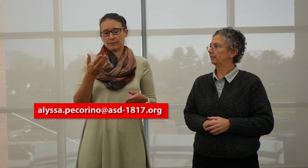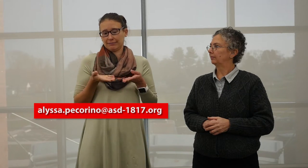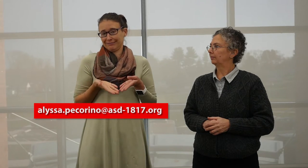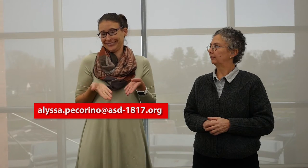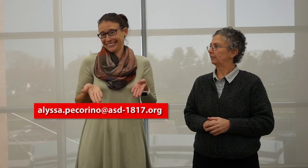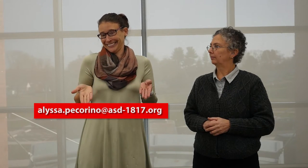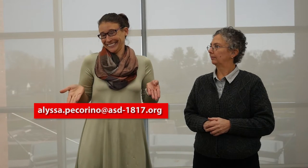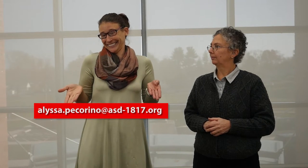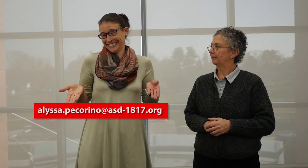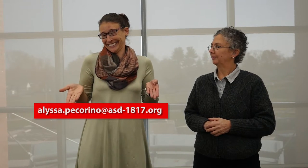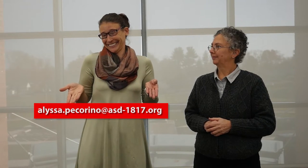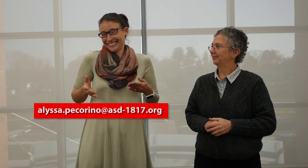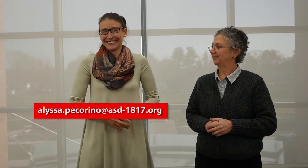alyssa.pecorino@asd-1817.org.